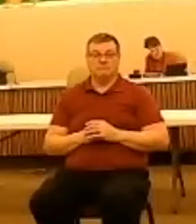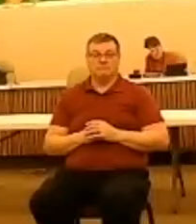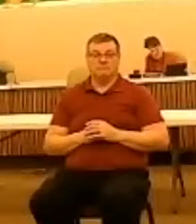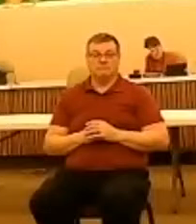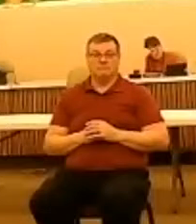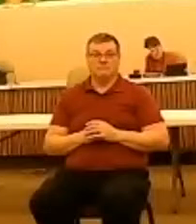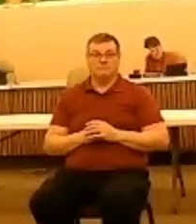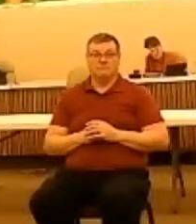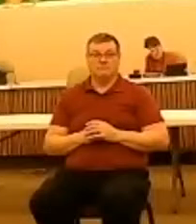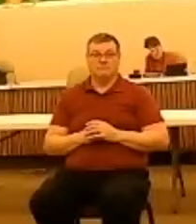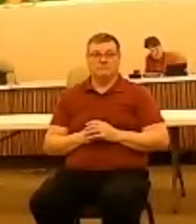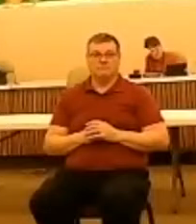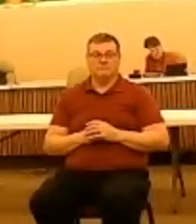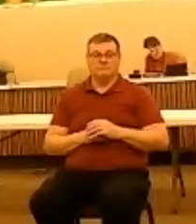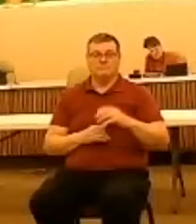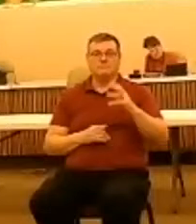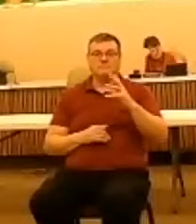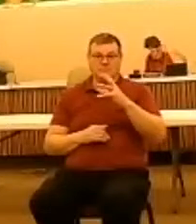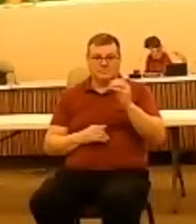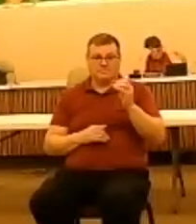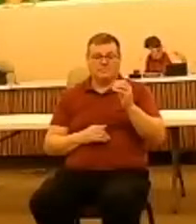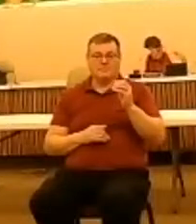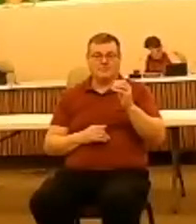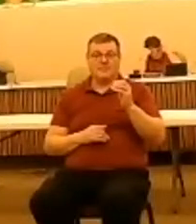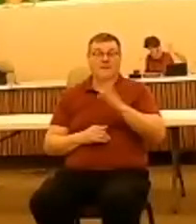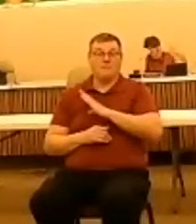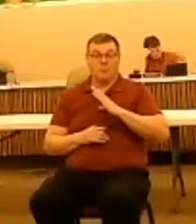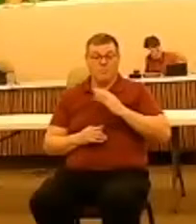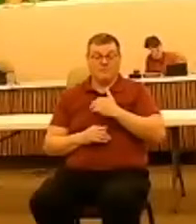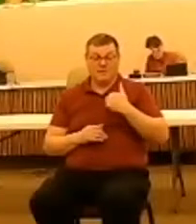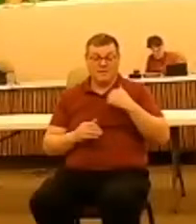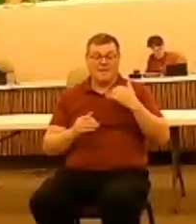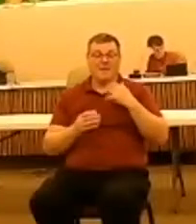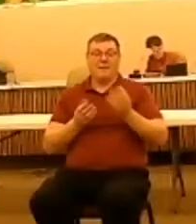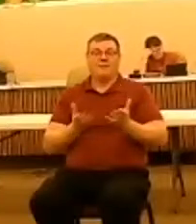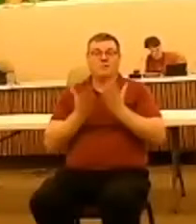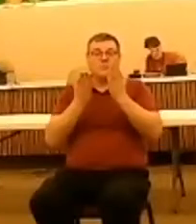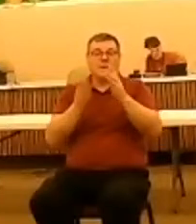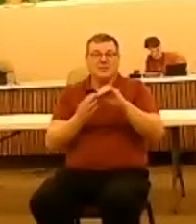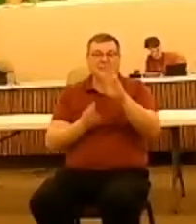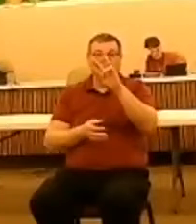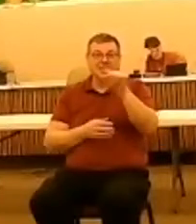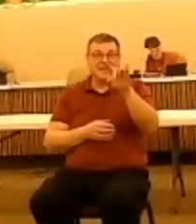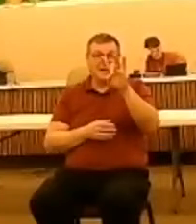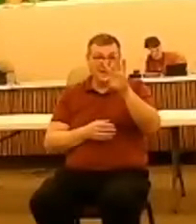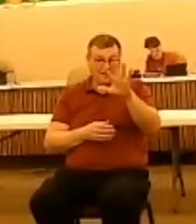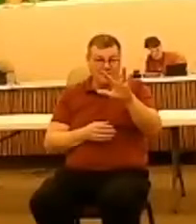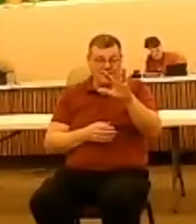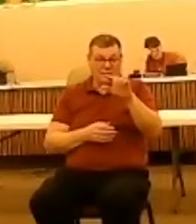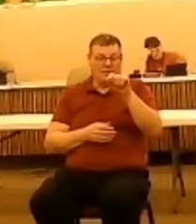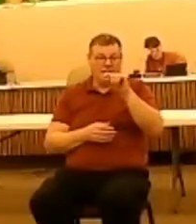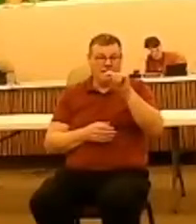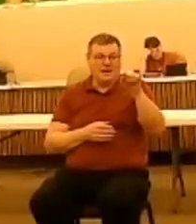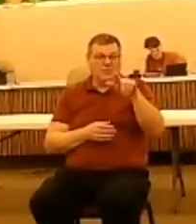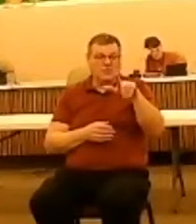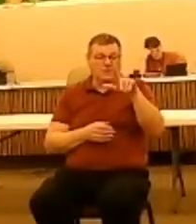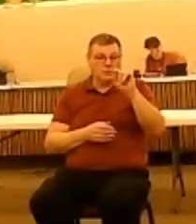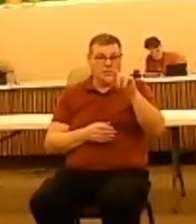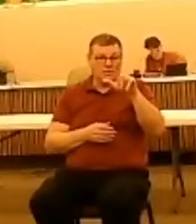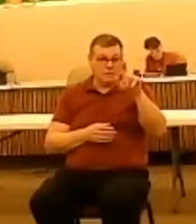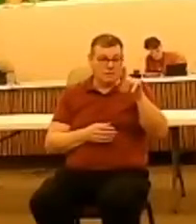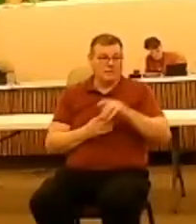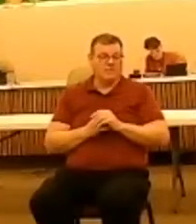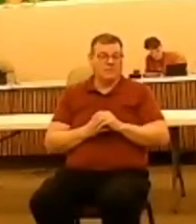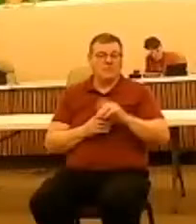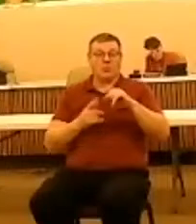Supervisor Schultz and fellow board members, I have resolution 6-85, 2021 to adopt local